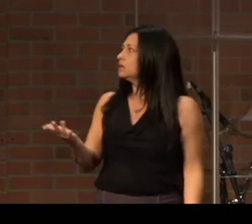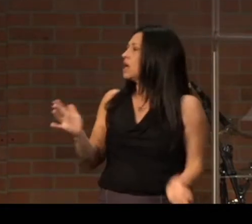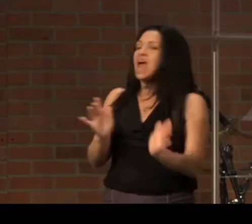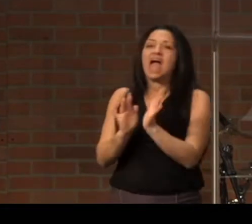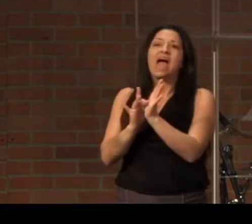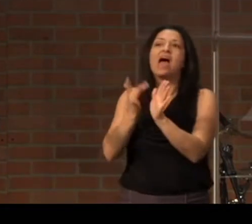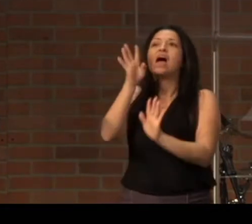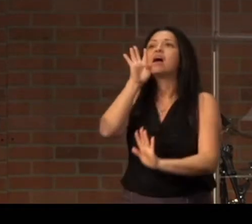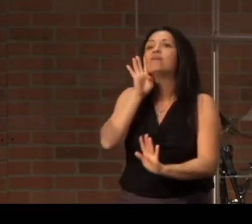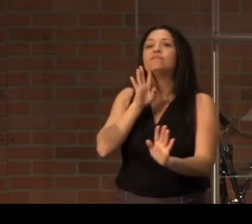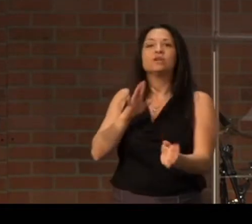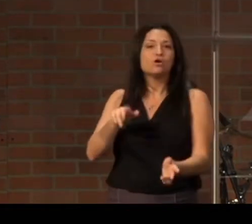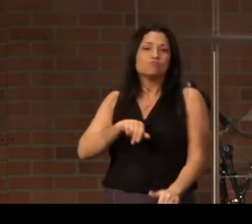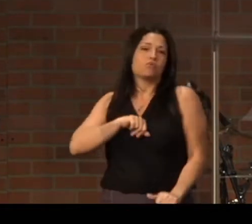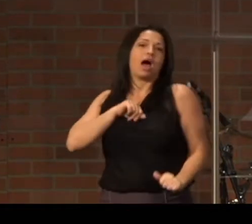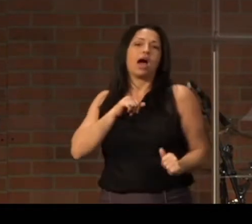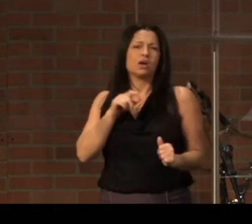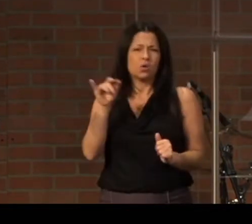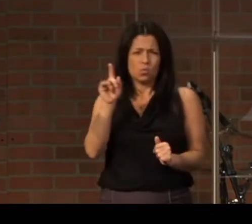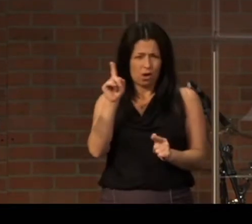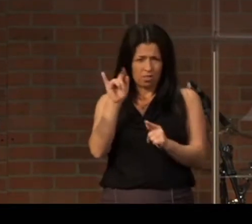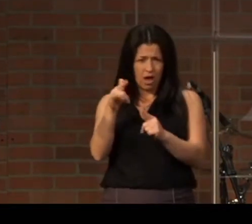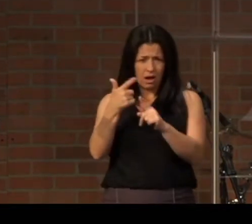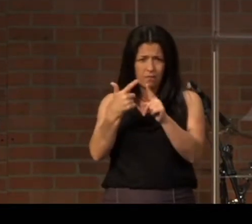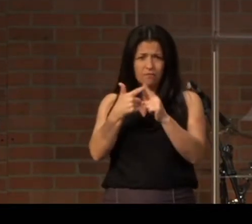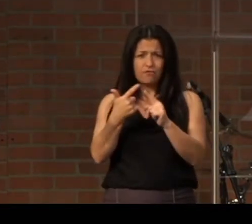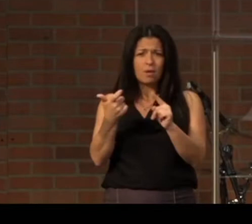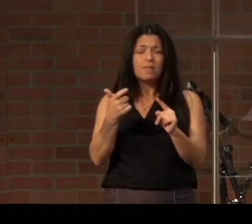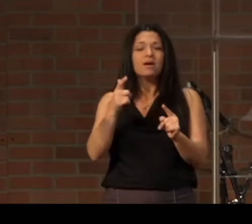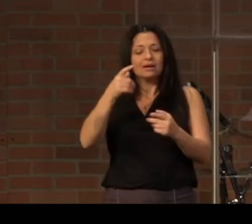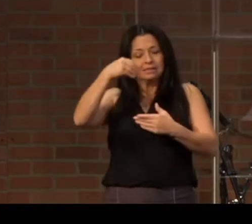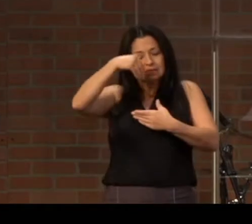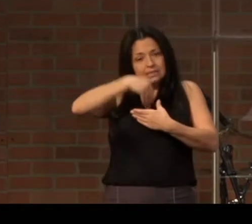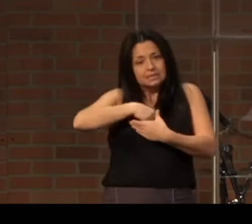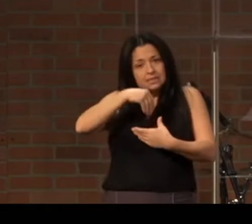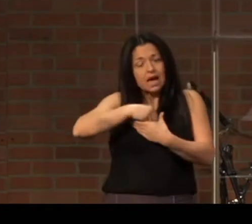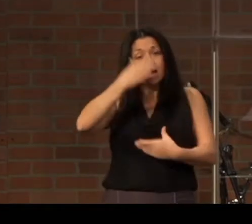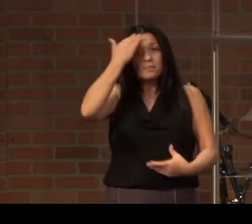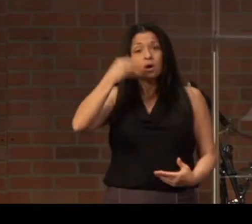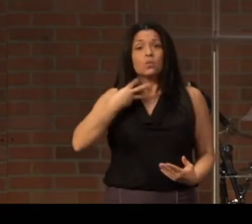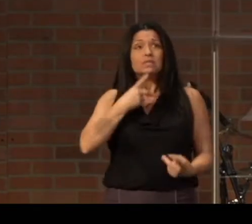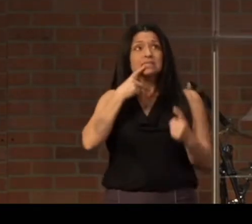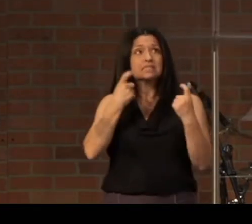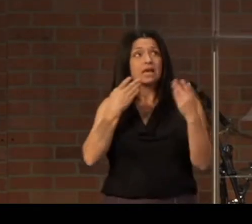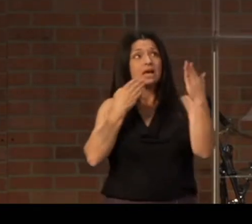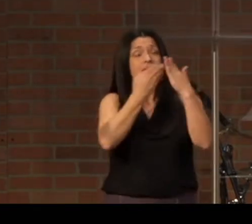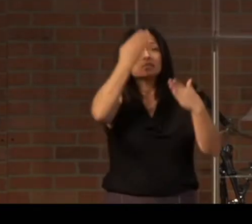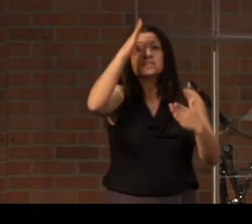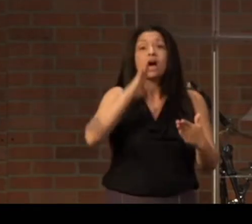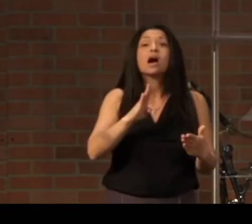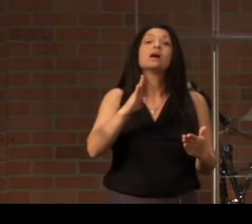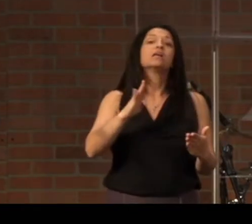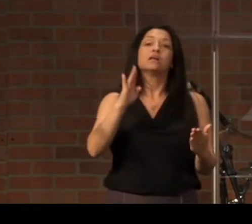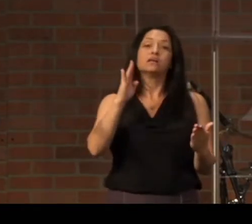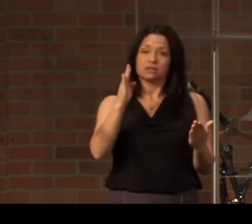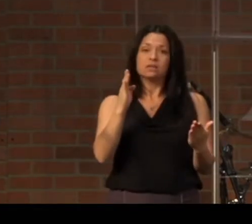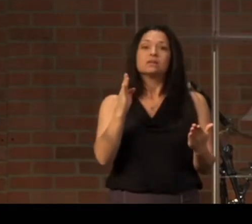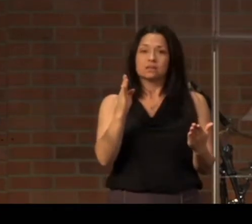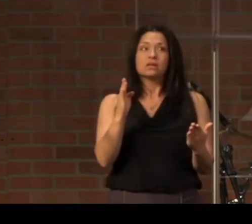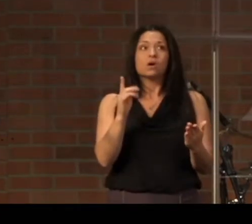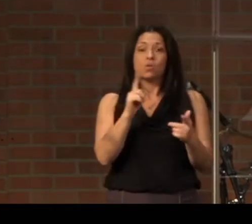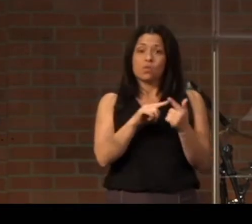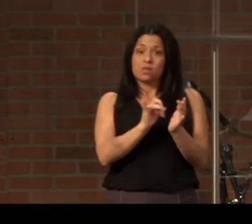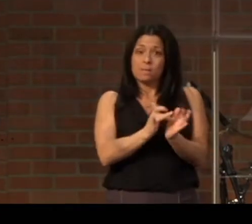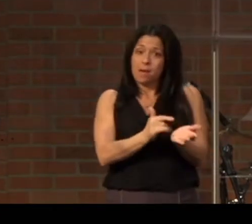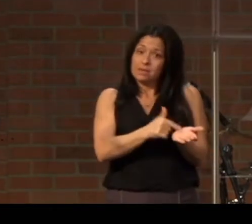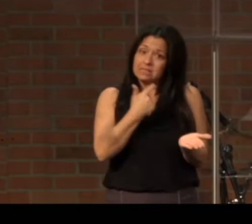all comes from within. And because we've sinned against God, we're in big trouble. The Bible says what we deserve is hell. So if